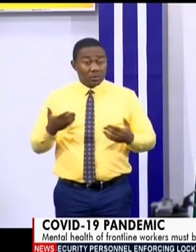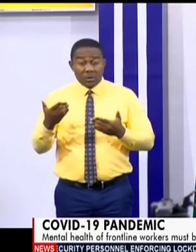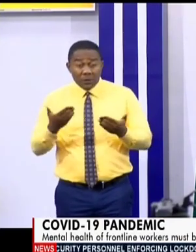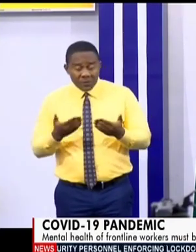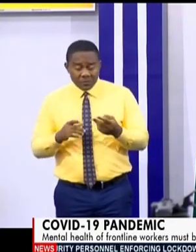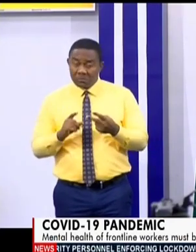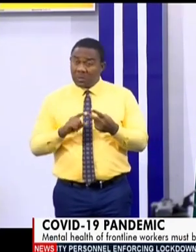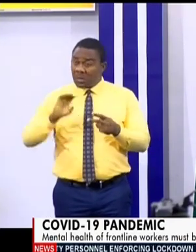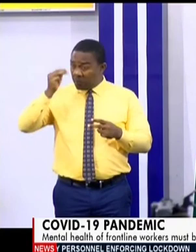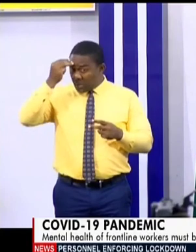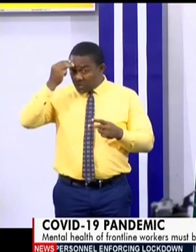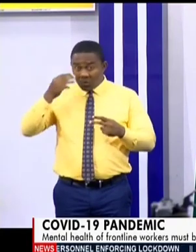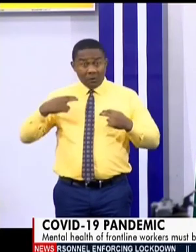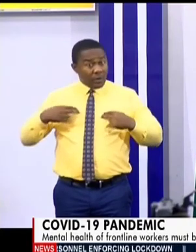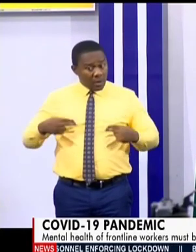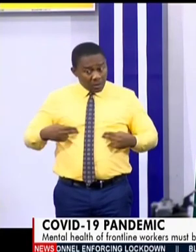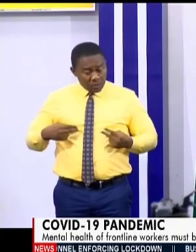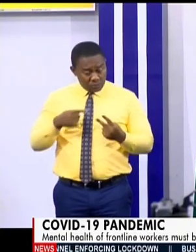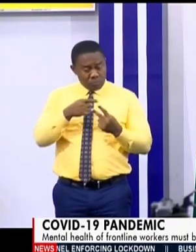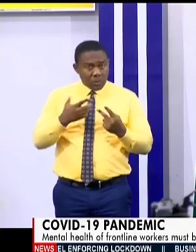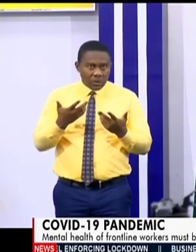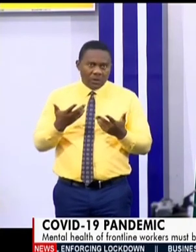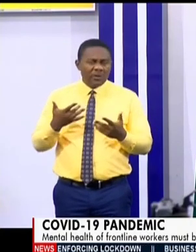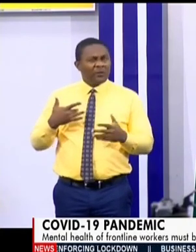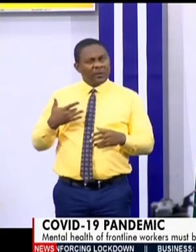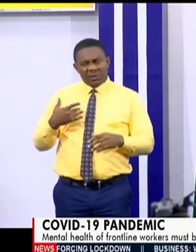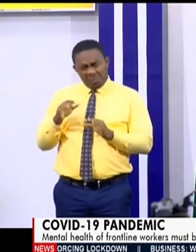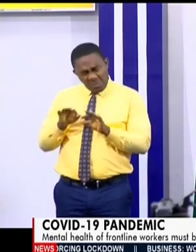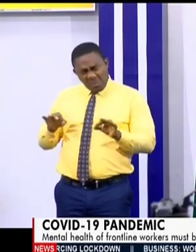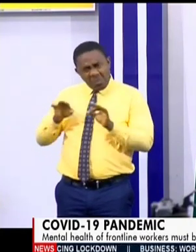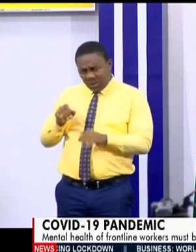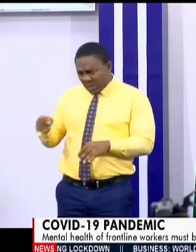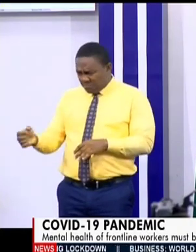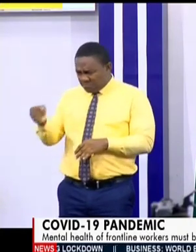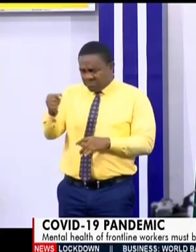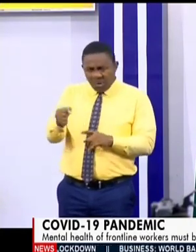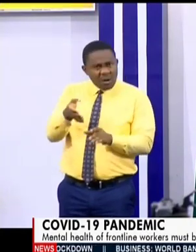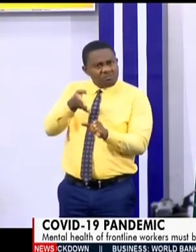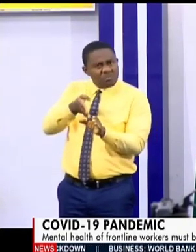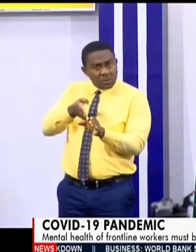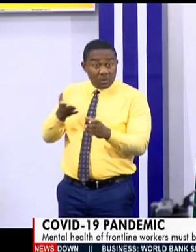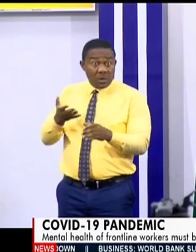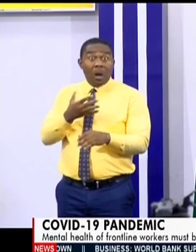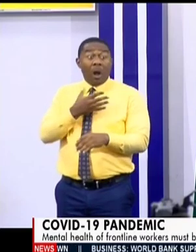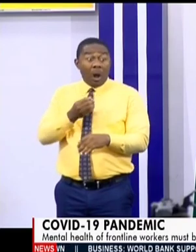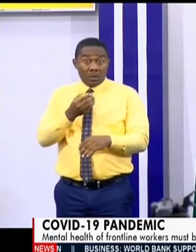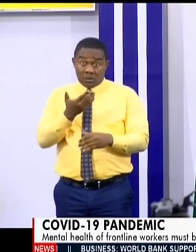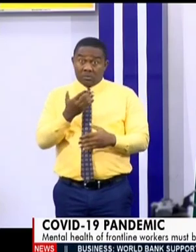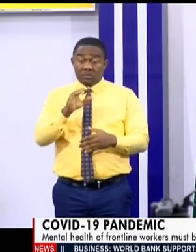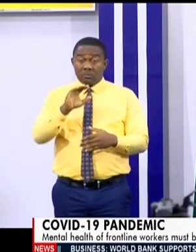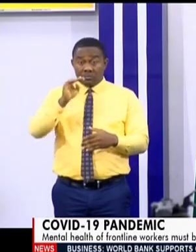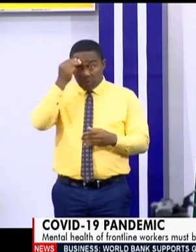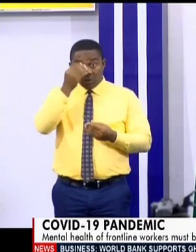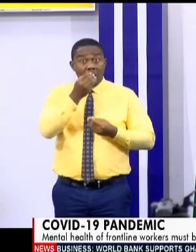Health, and other stakeholders became very relevant. And even ultimately, the Ministry of Information became